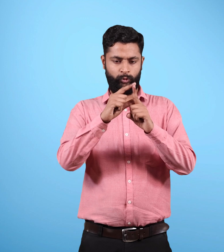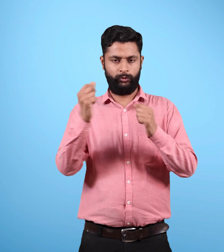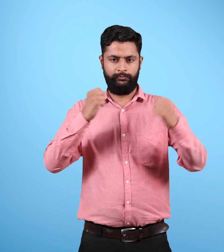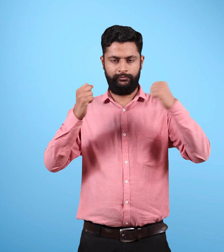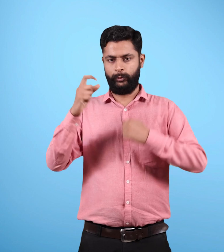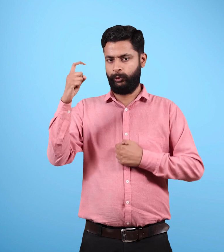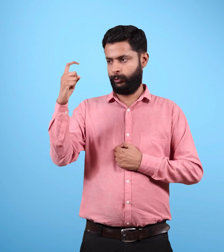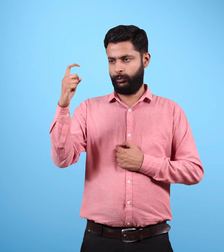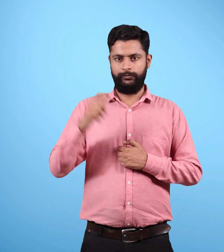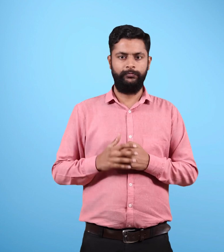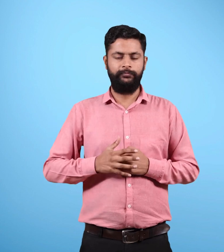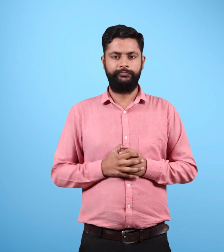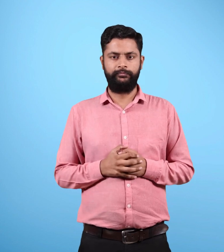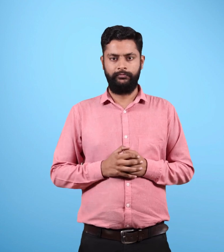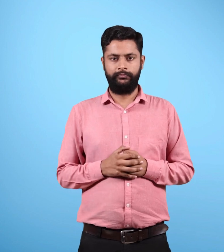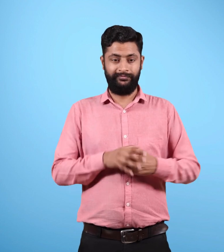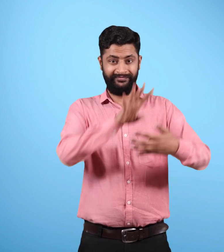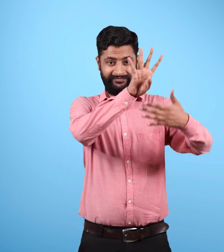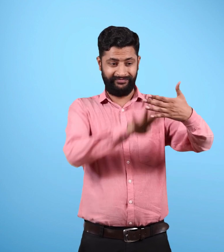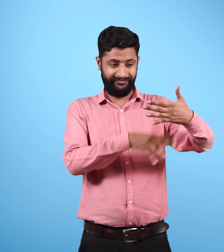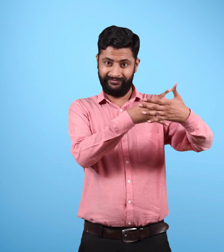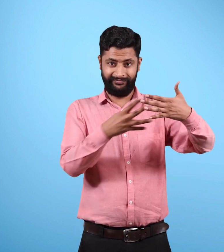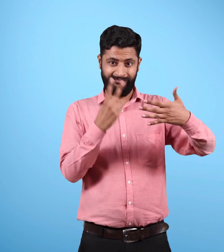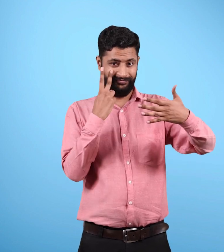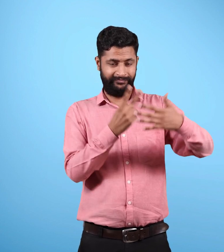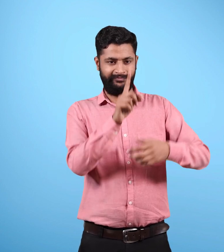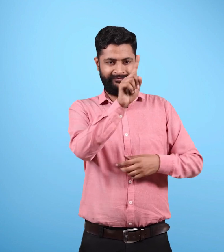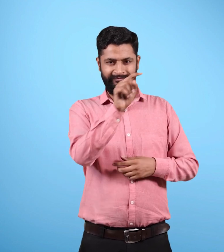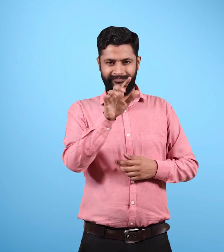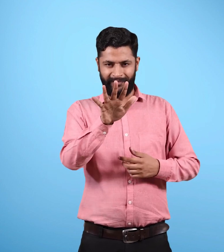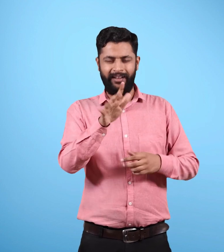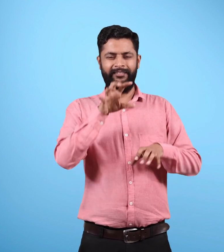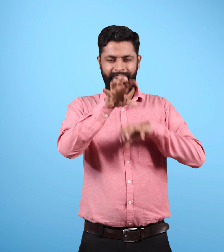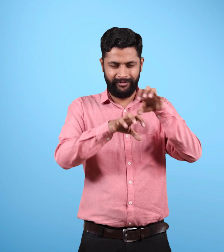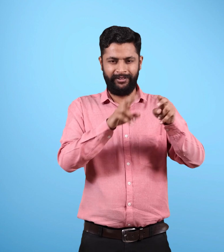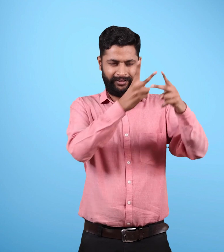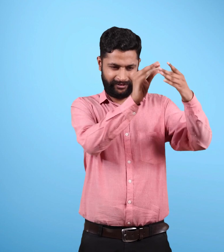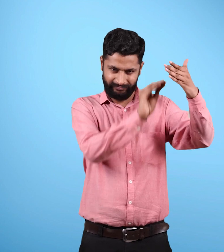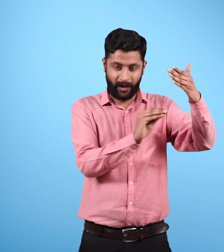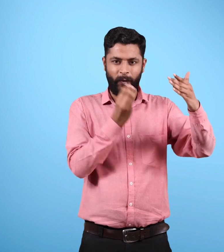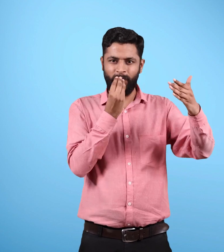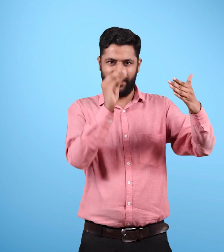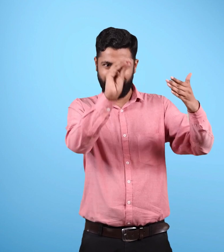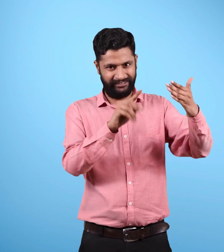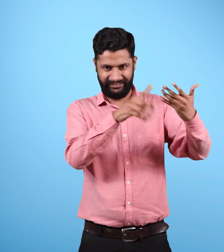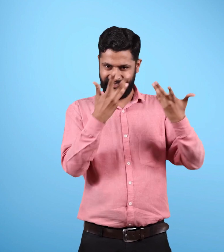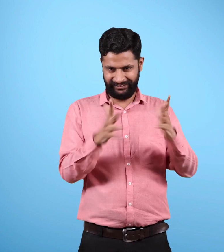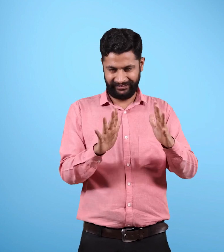Activity 7. Have a look again at table 1.5 and group the